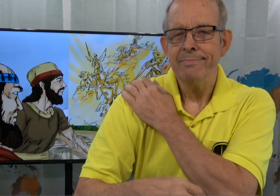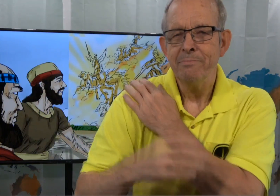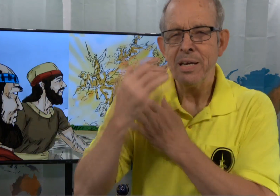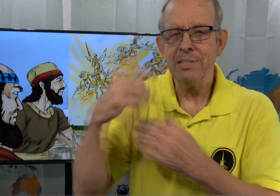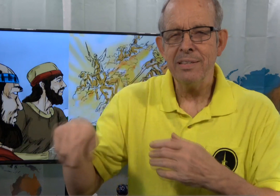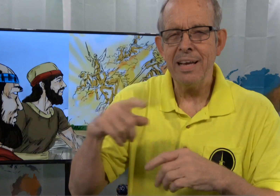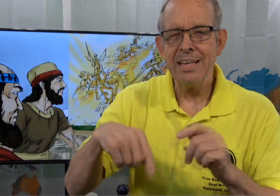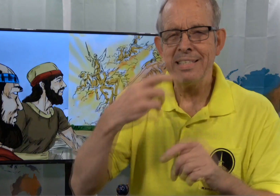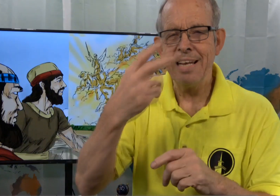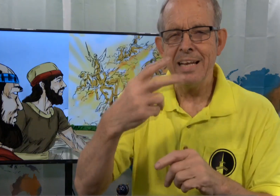Because they can see.